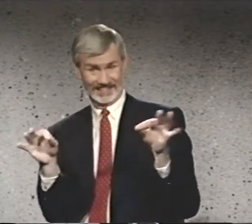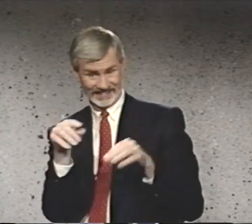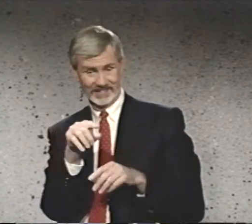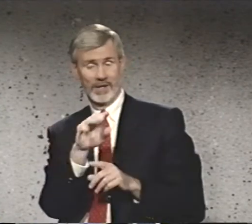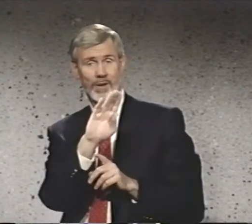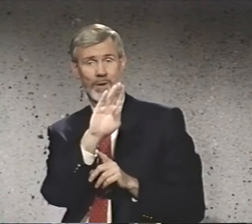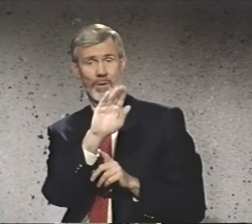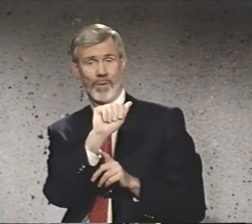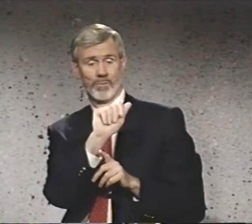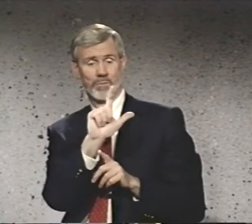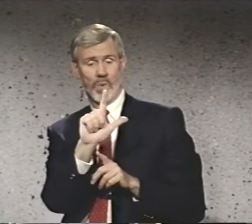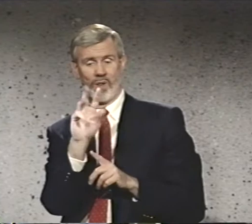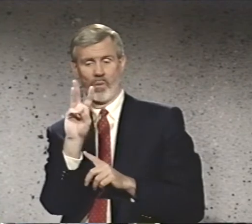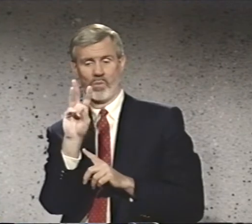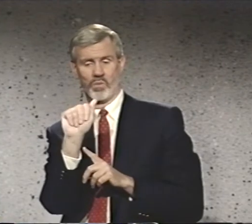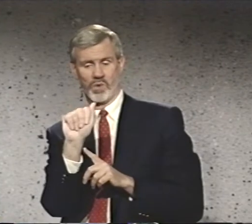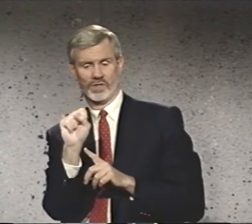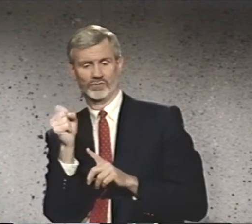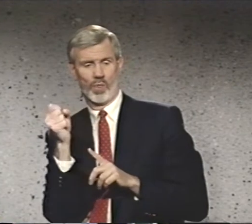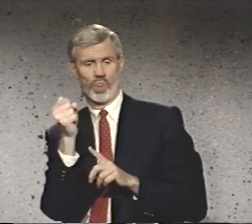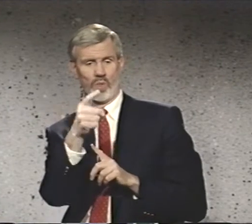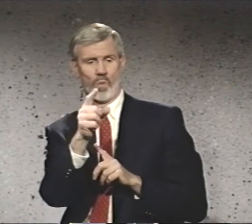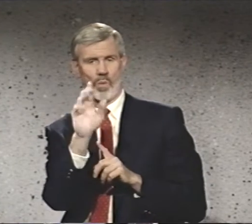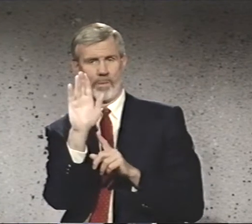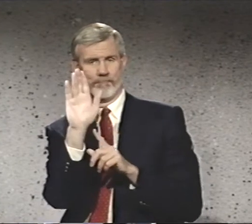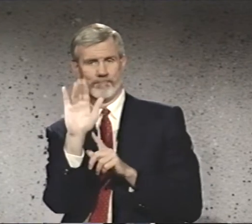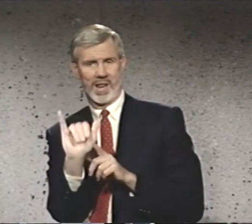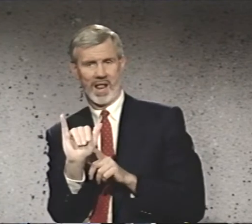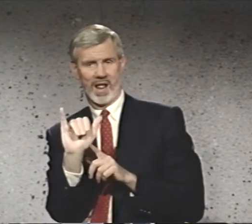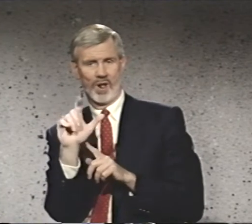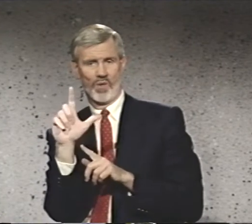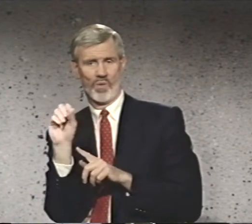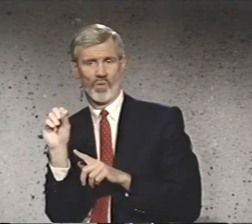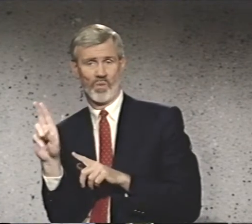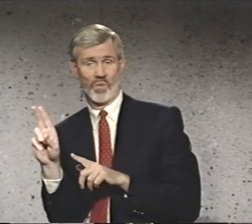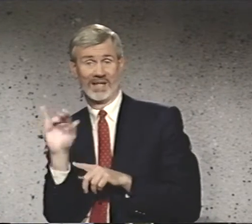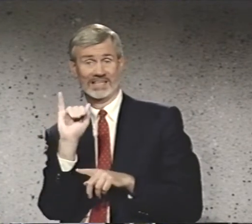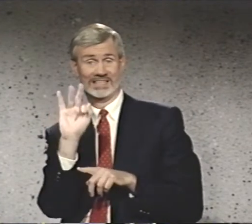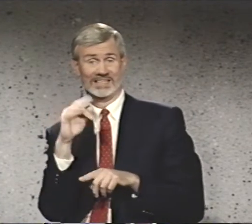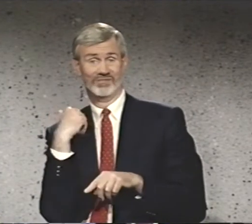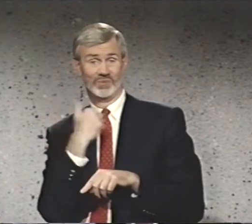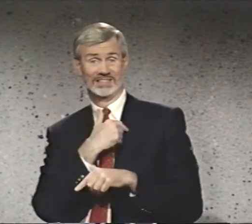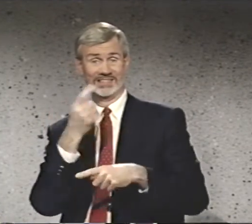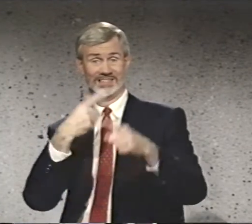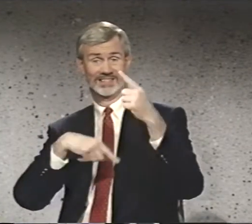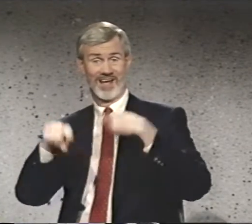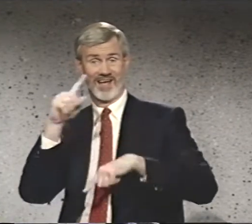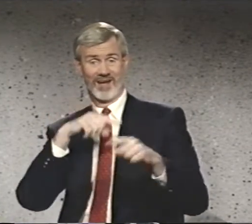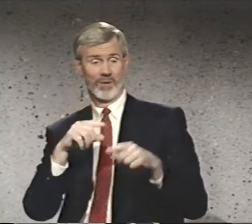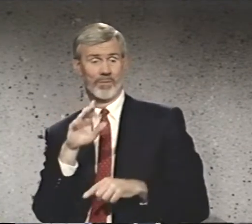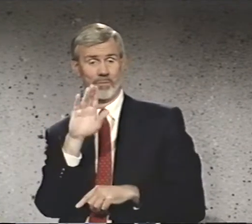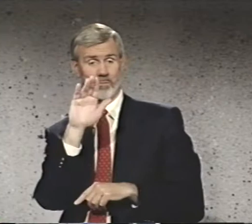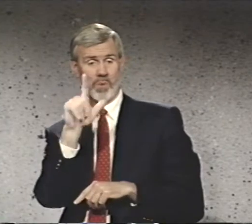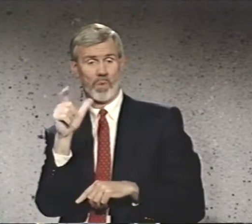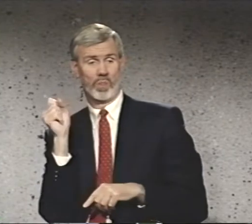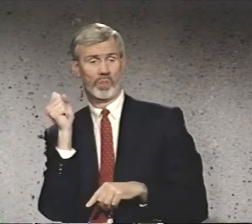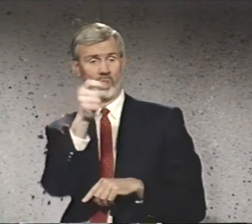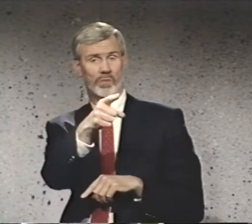the sentence, the ball was thrown by Lou, if we sign ball